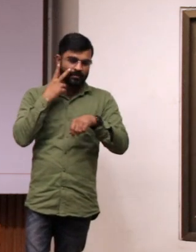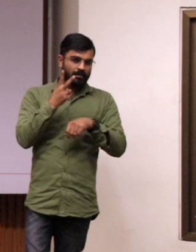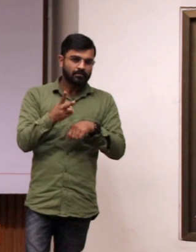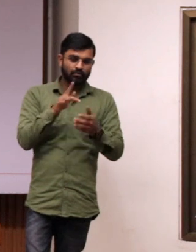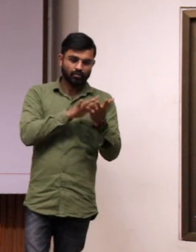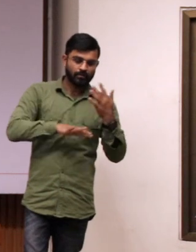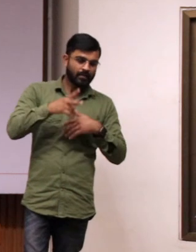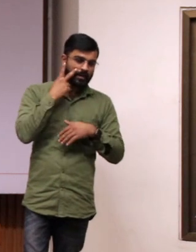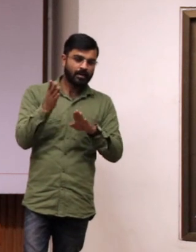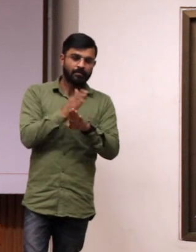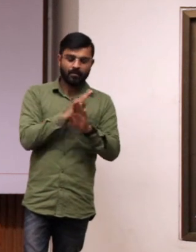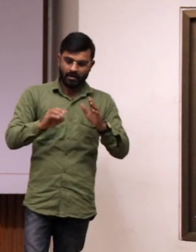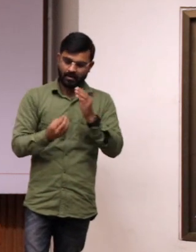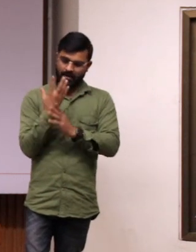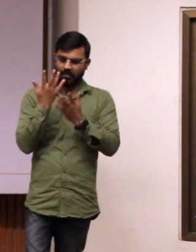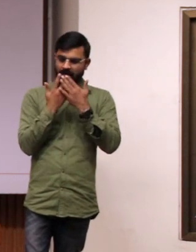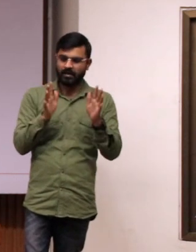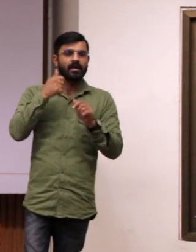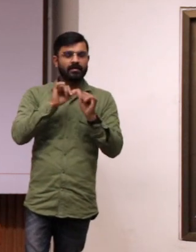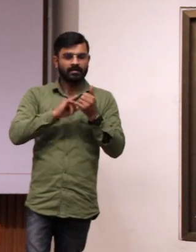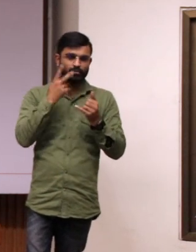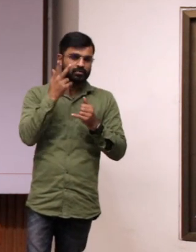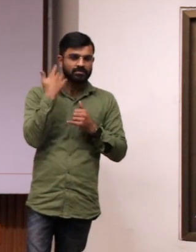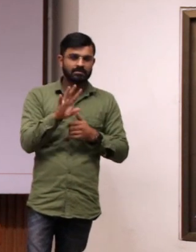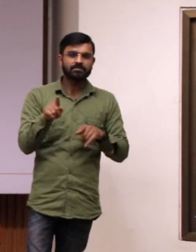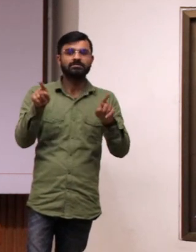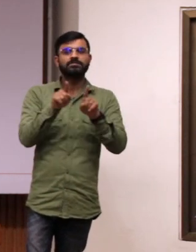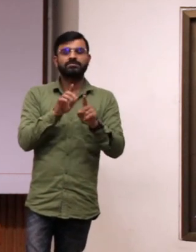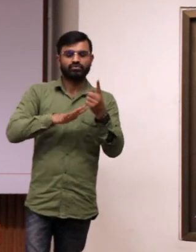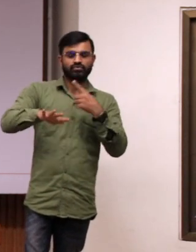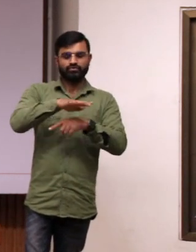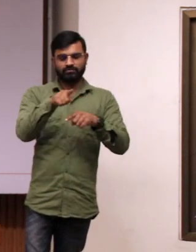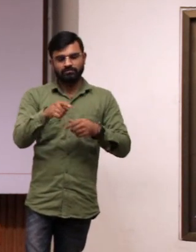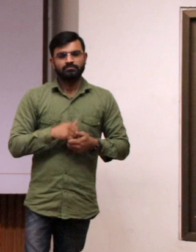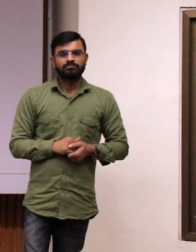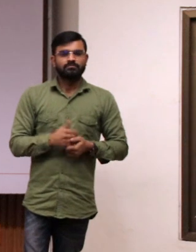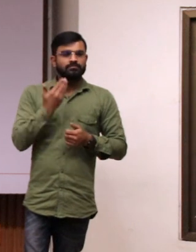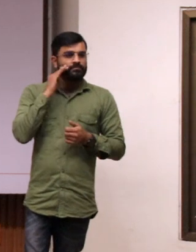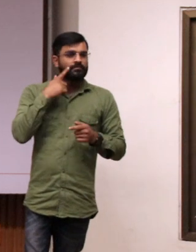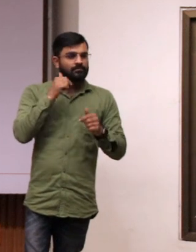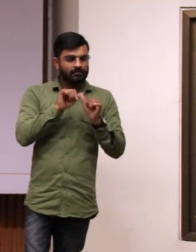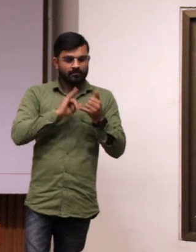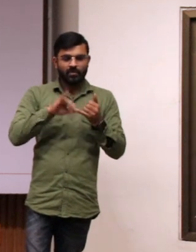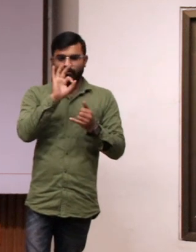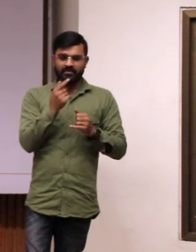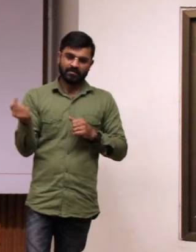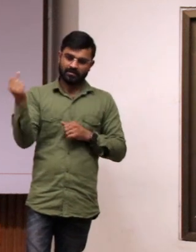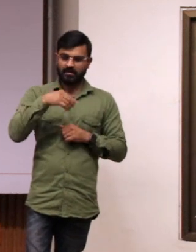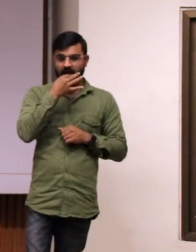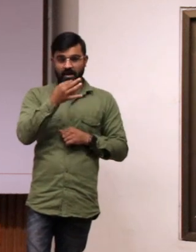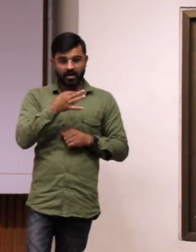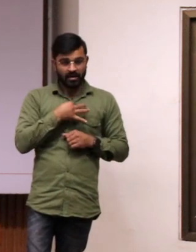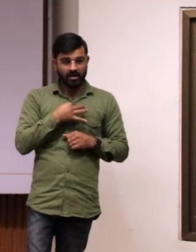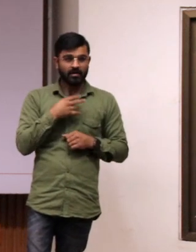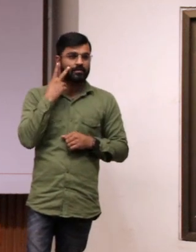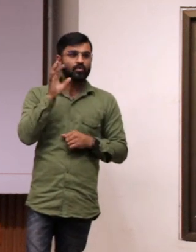see sites before we plan anything about the site. So this is the scenario. And when IS officer trainees comes to us